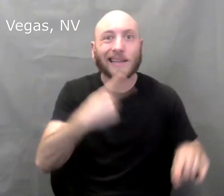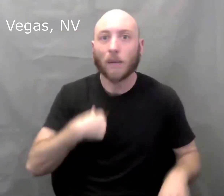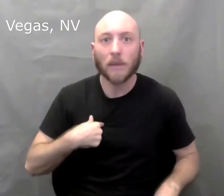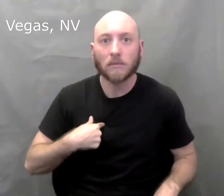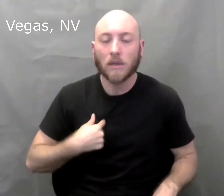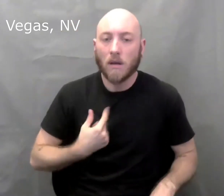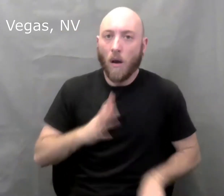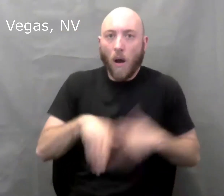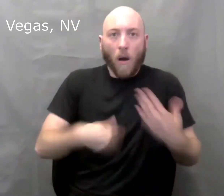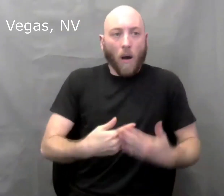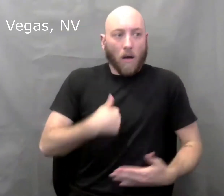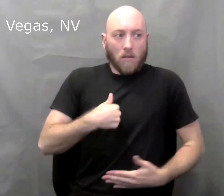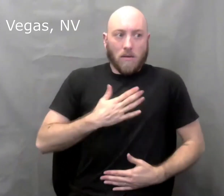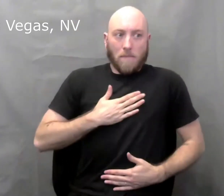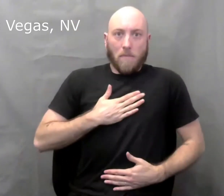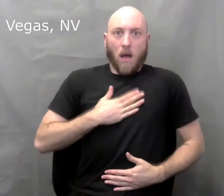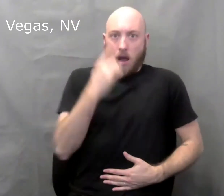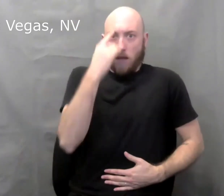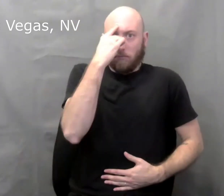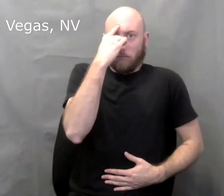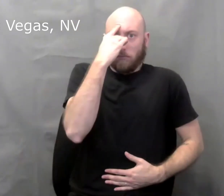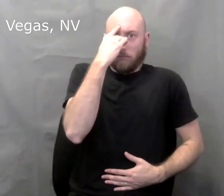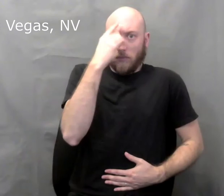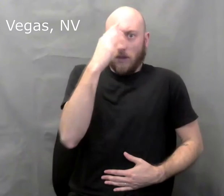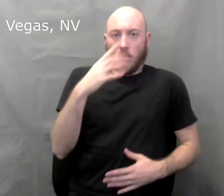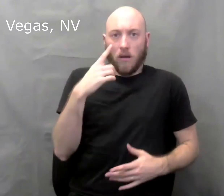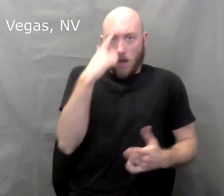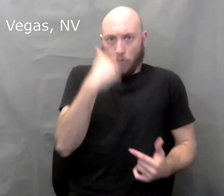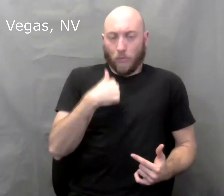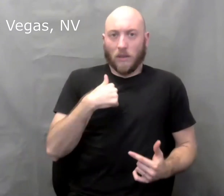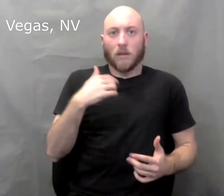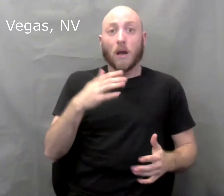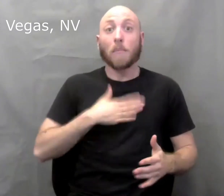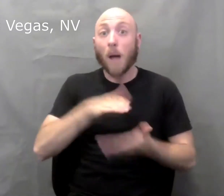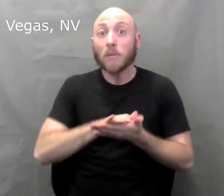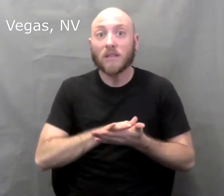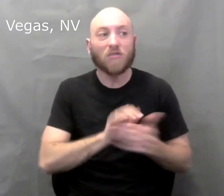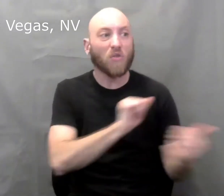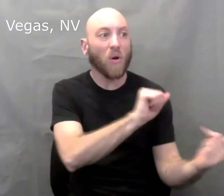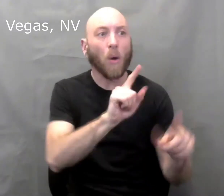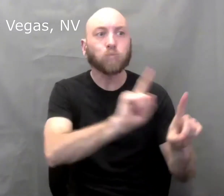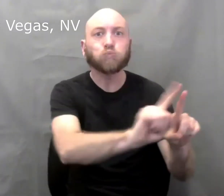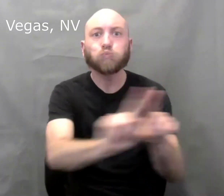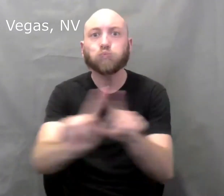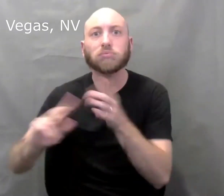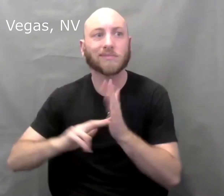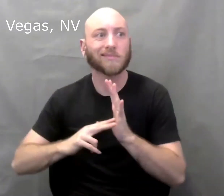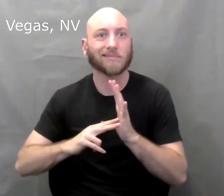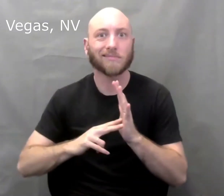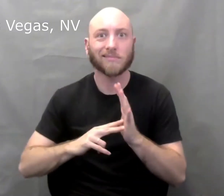And I am of the belief that, everyone has their own definition and should have their own definition. And because,